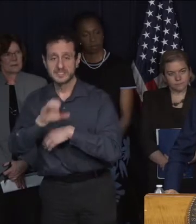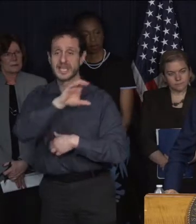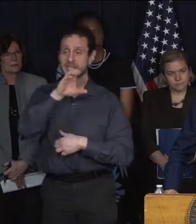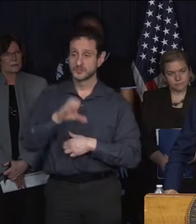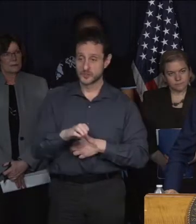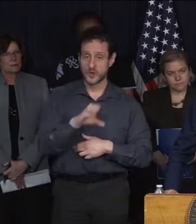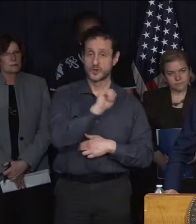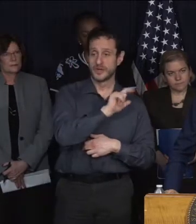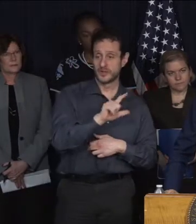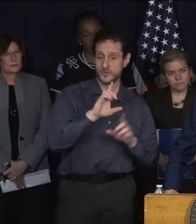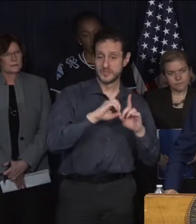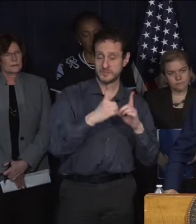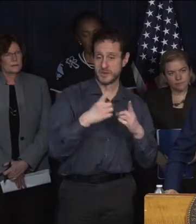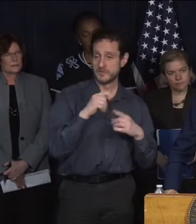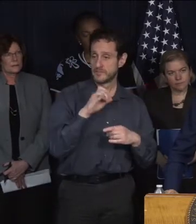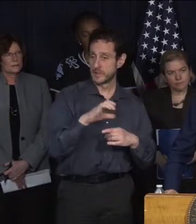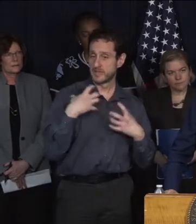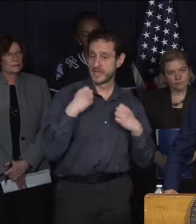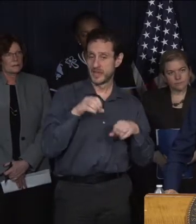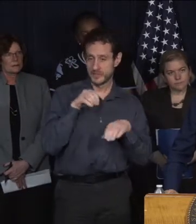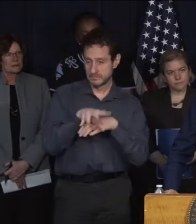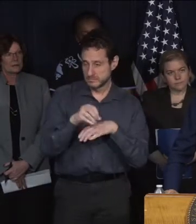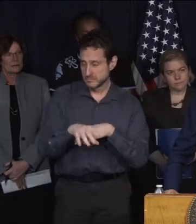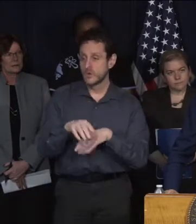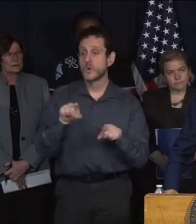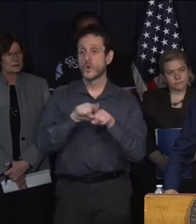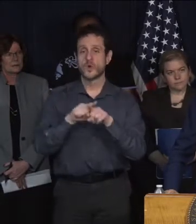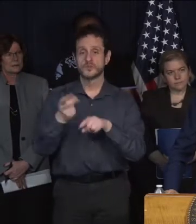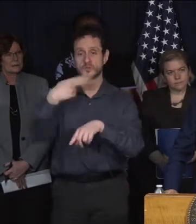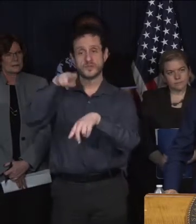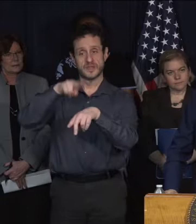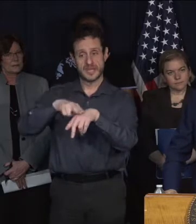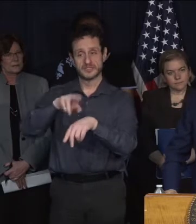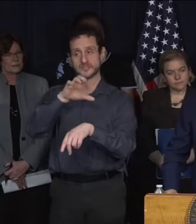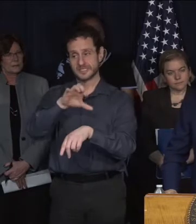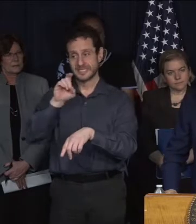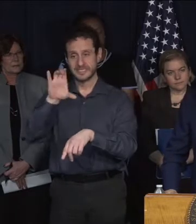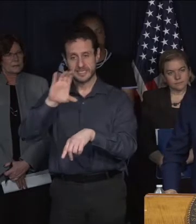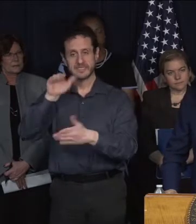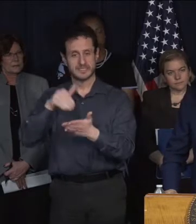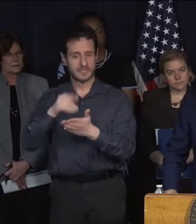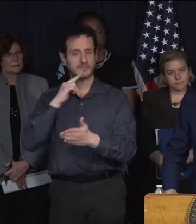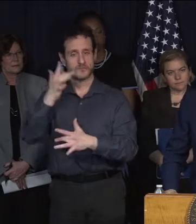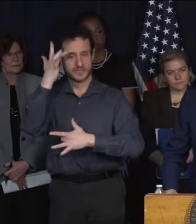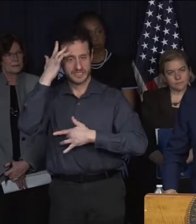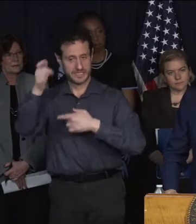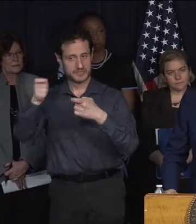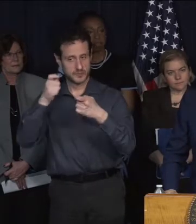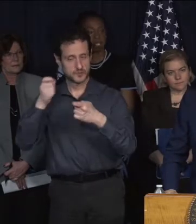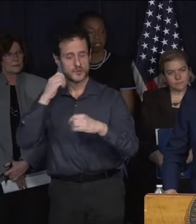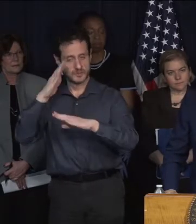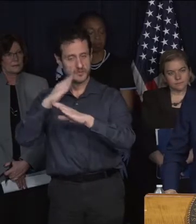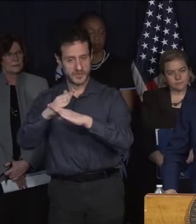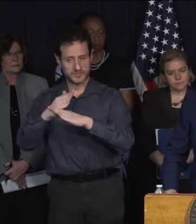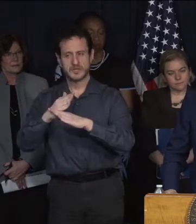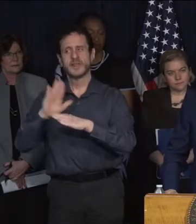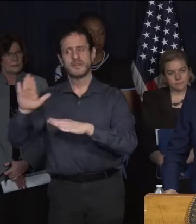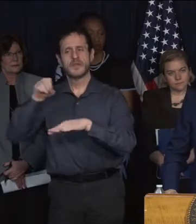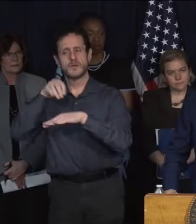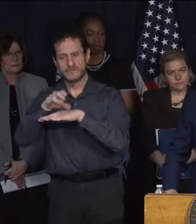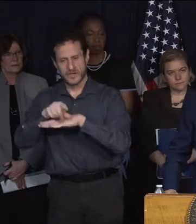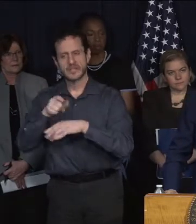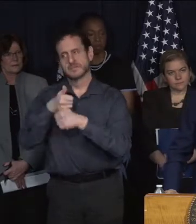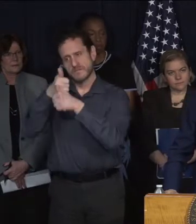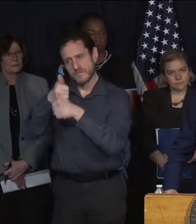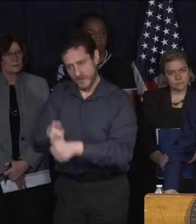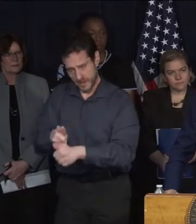Illinois Departments of Public Health and the Centers for Disease Control and Prevention. I'd like to thank my staff and